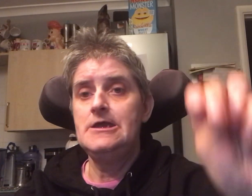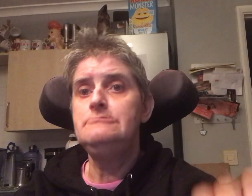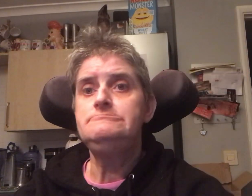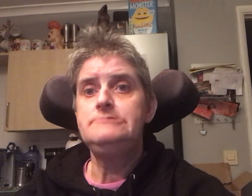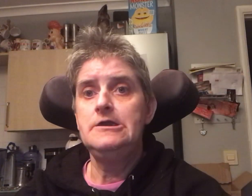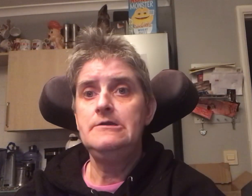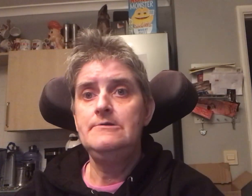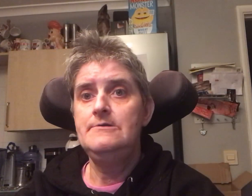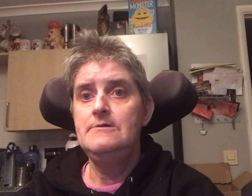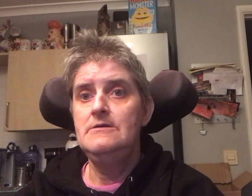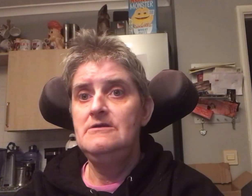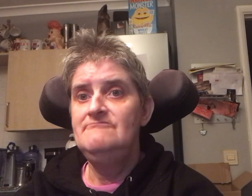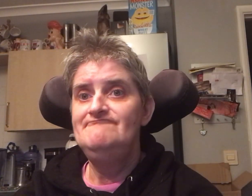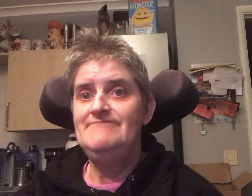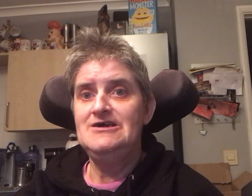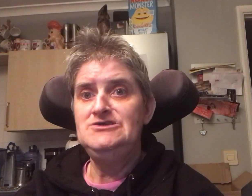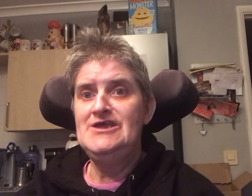rescued by the